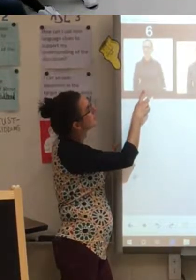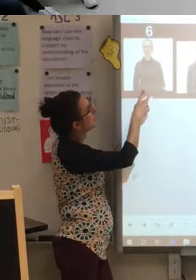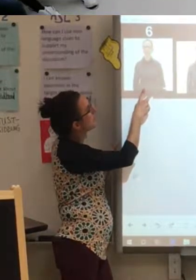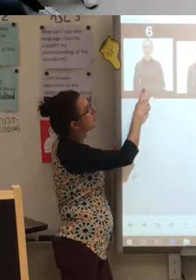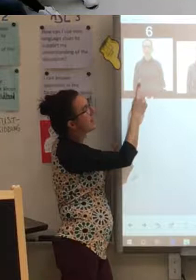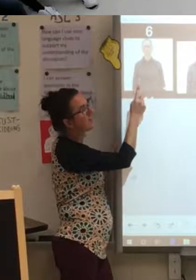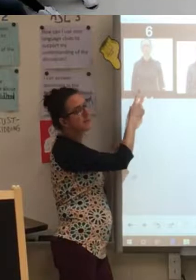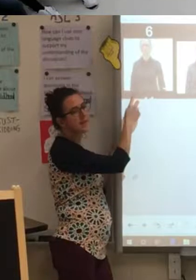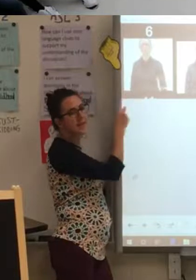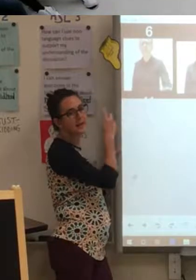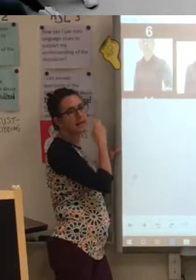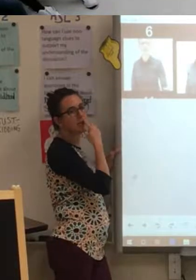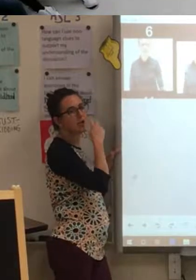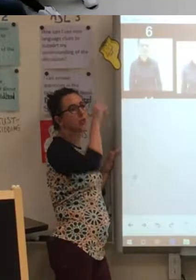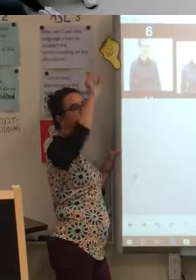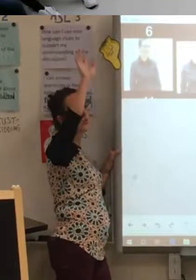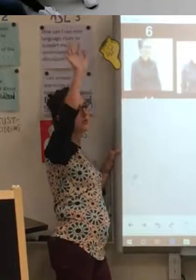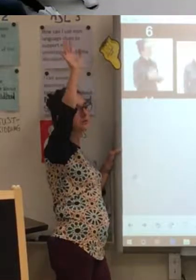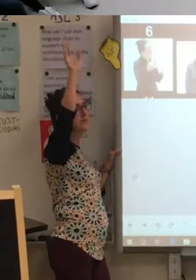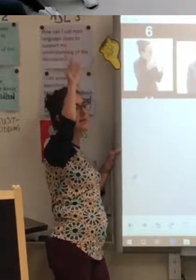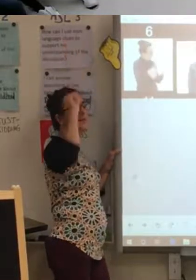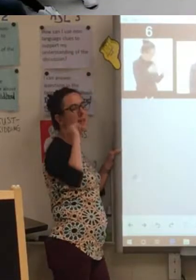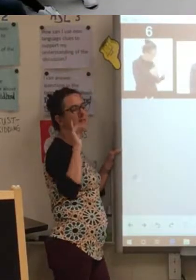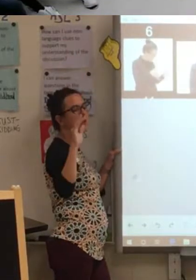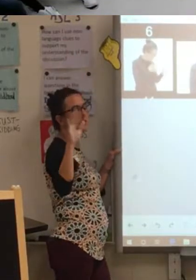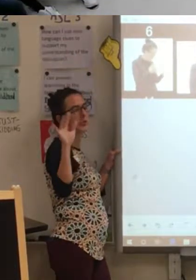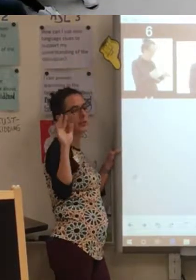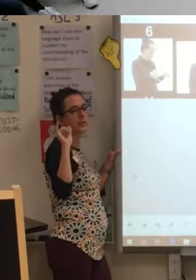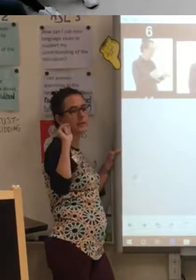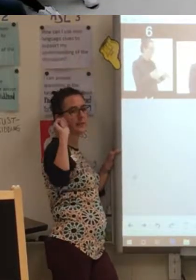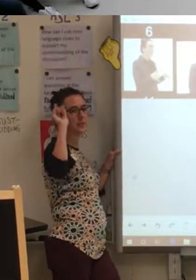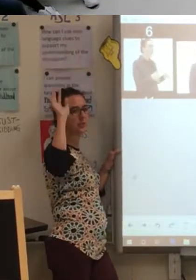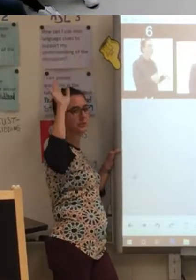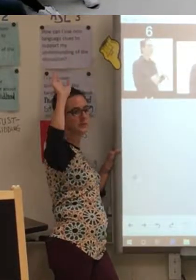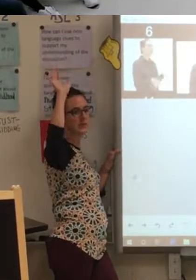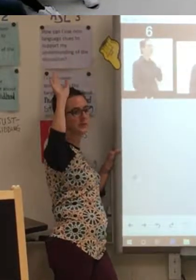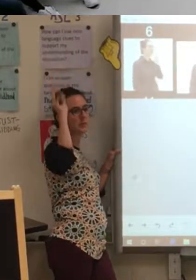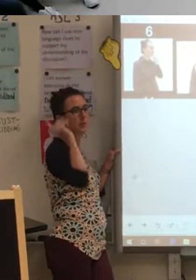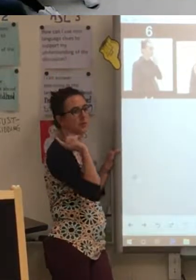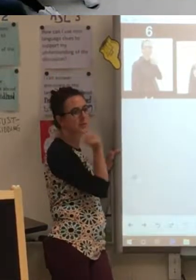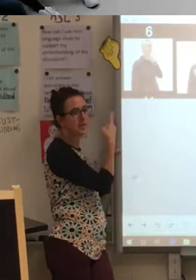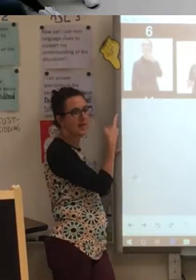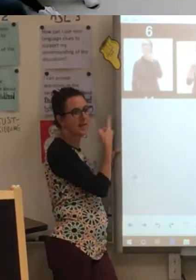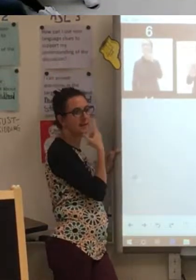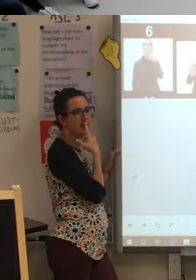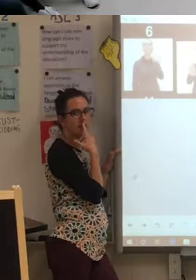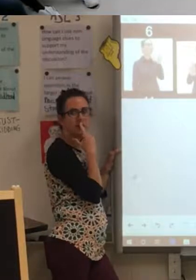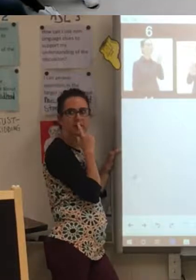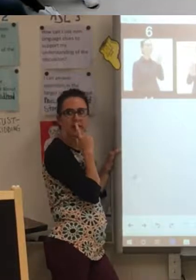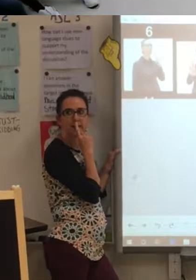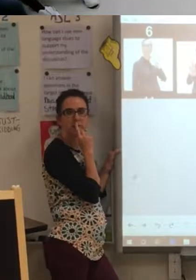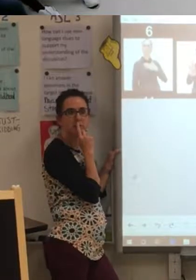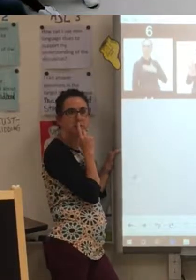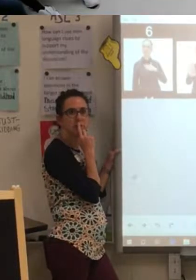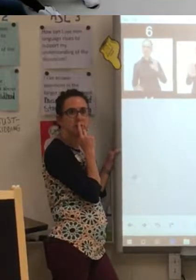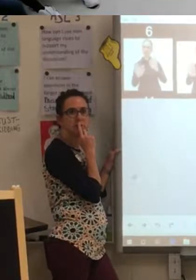Okay, so how do we say that in English? Who wants to tell, instead of us all trying to do it in English, who wants to tell us what you could say in English for that? Somewhere she was saying my